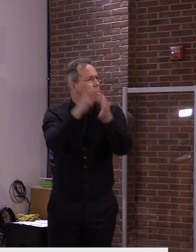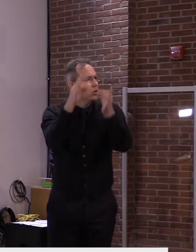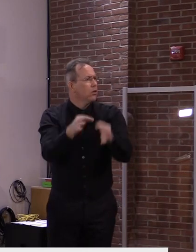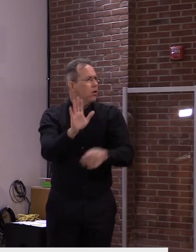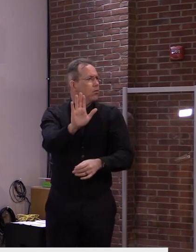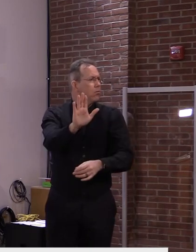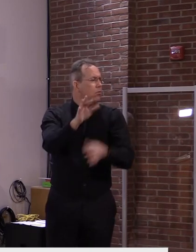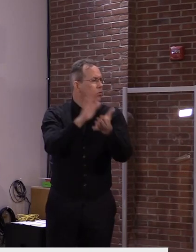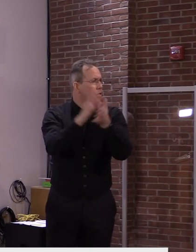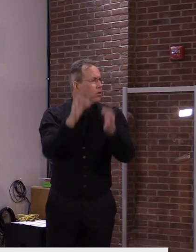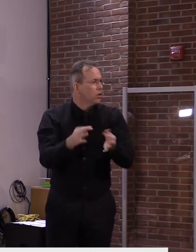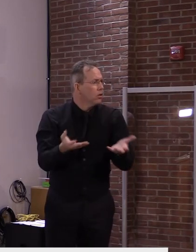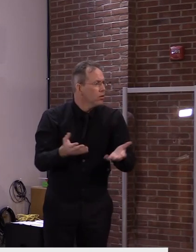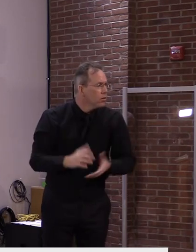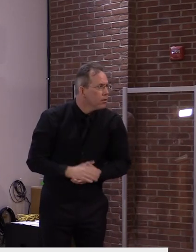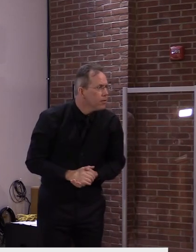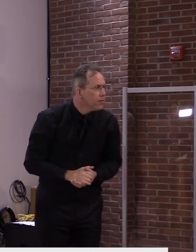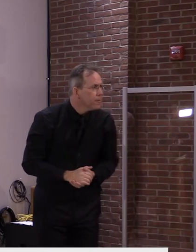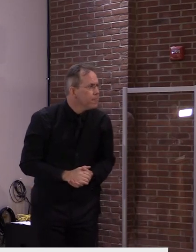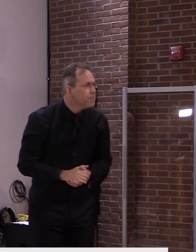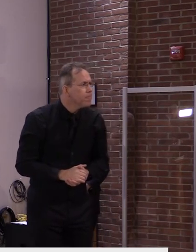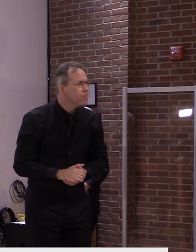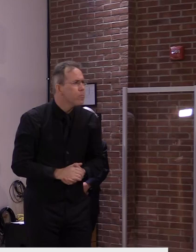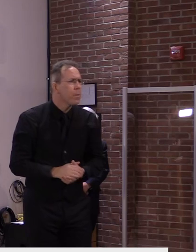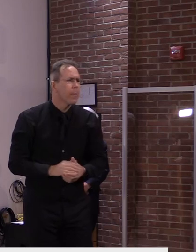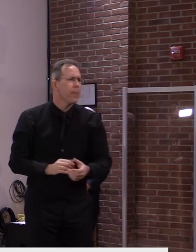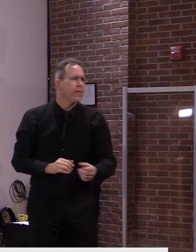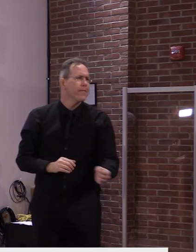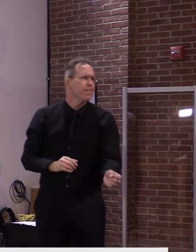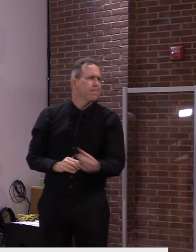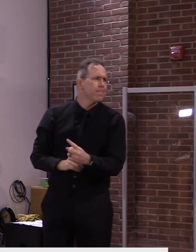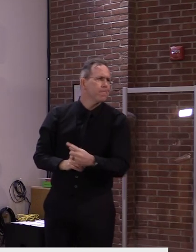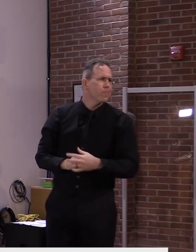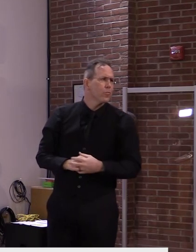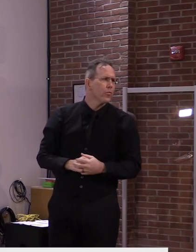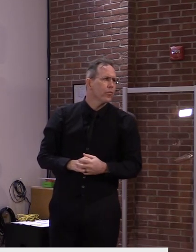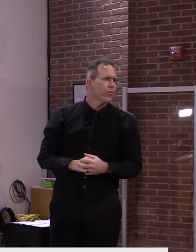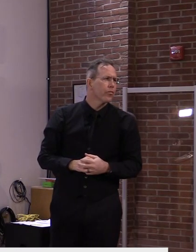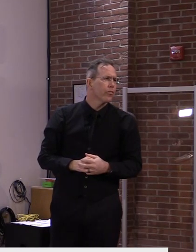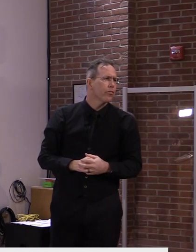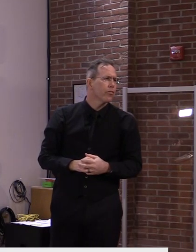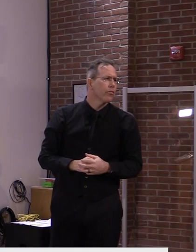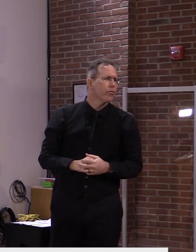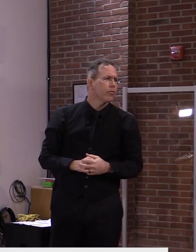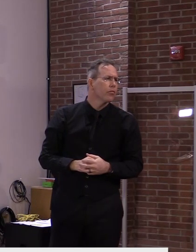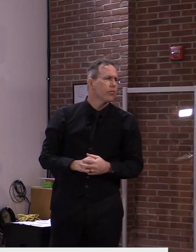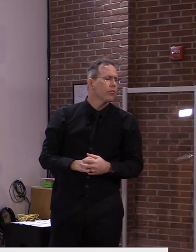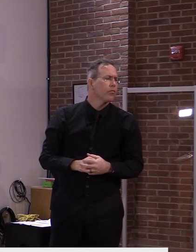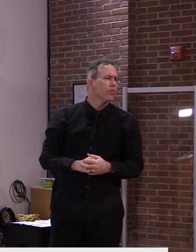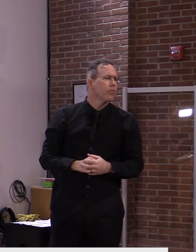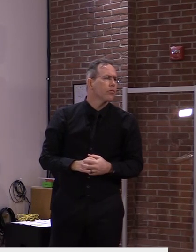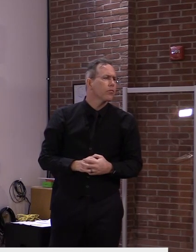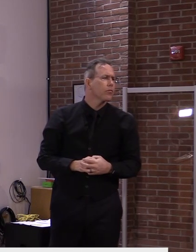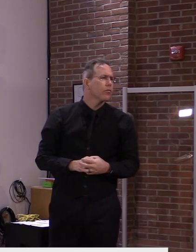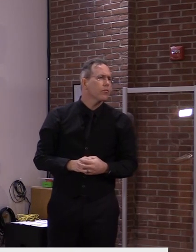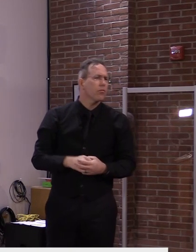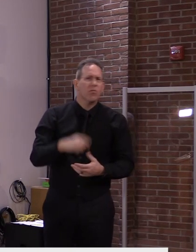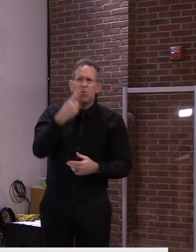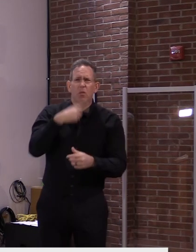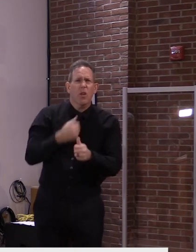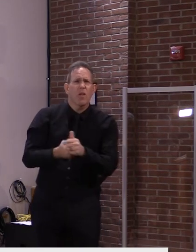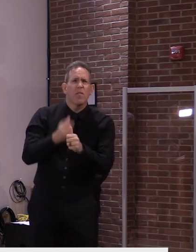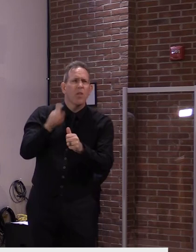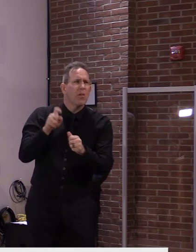Okay, I'd love to have a follow-up on you get any additional information. I'd also like Dr.